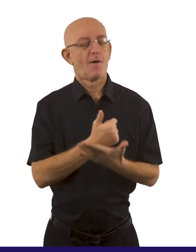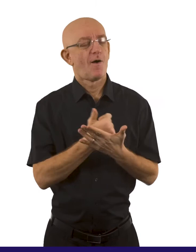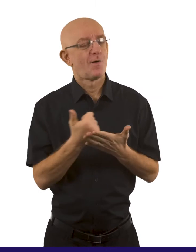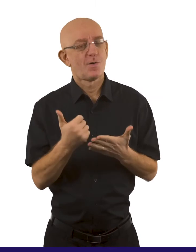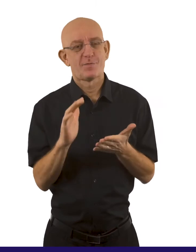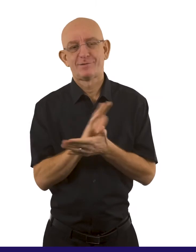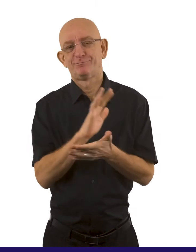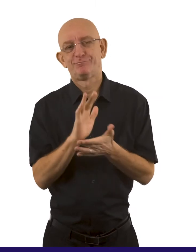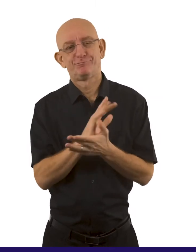Always.